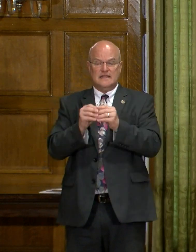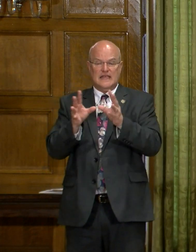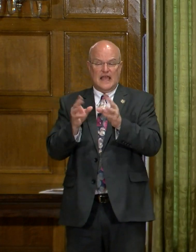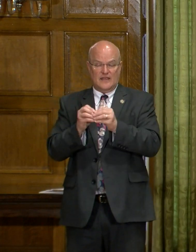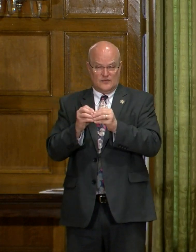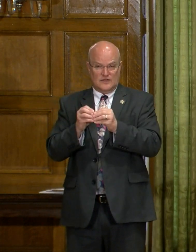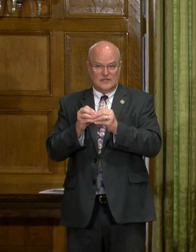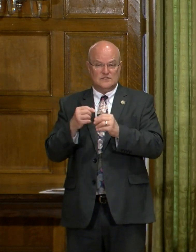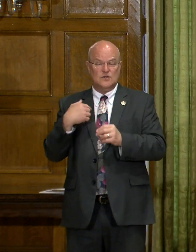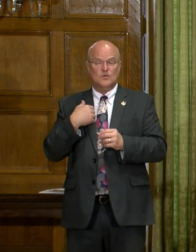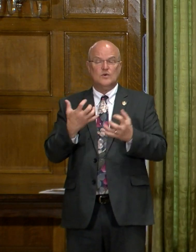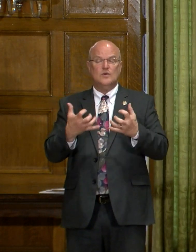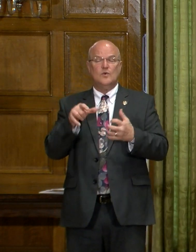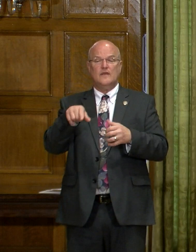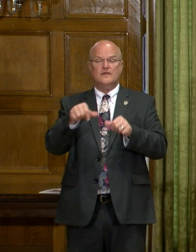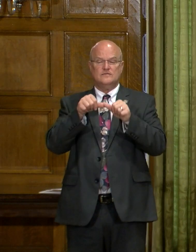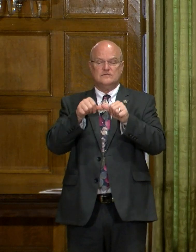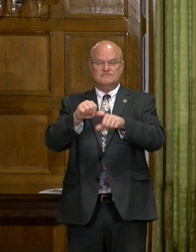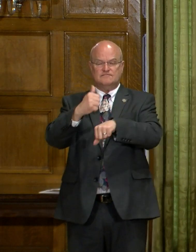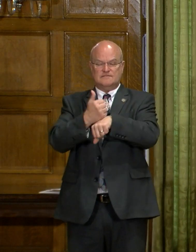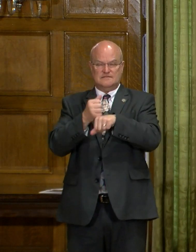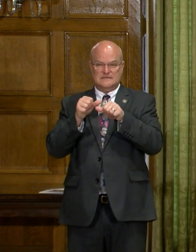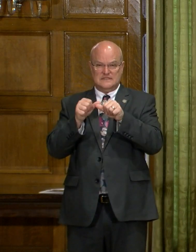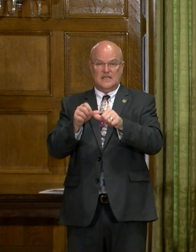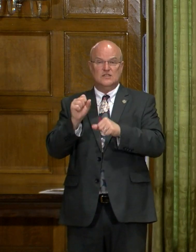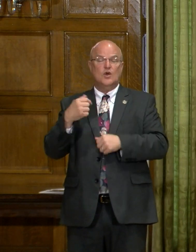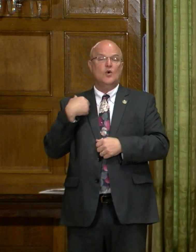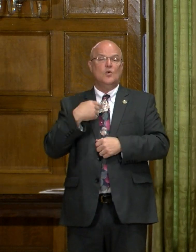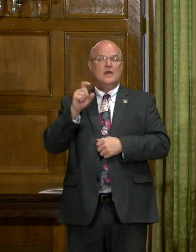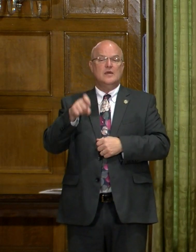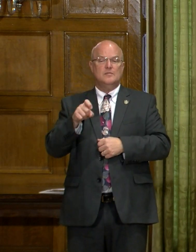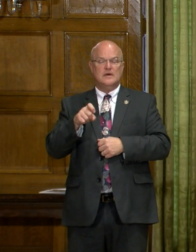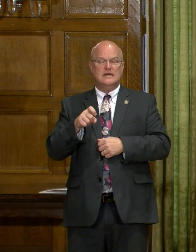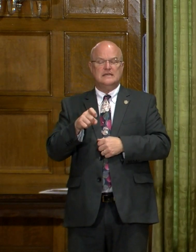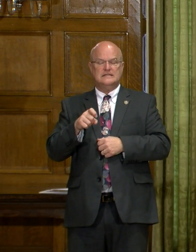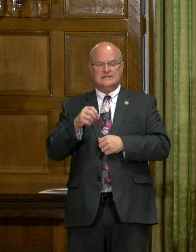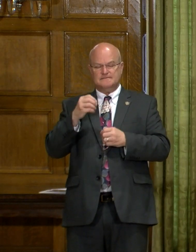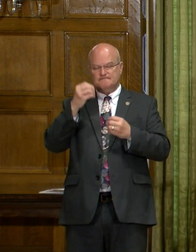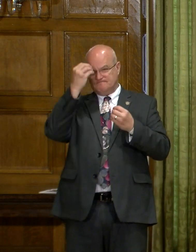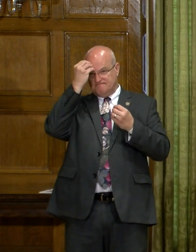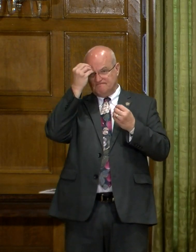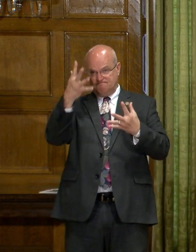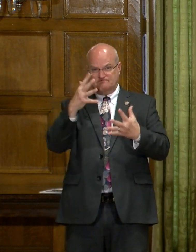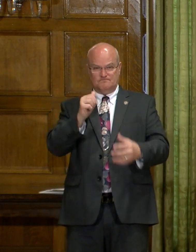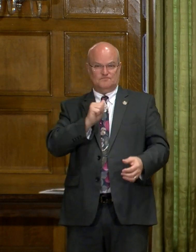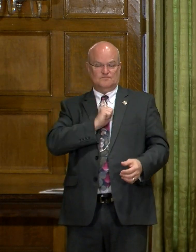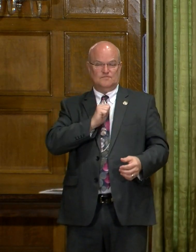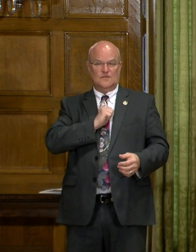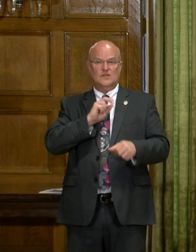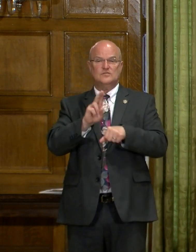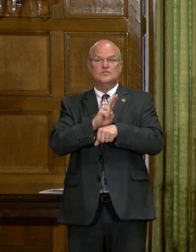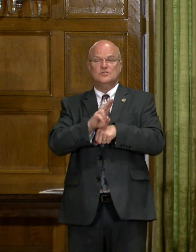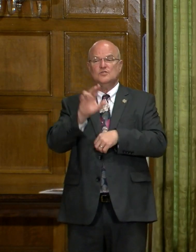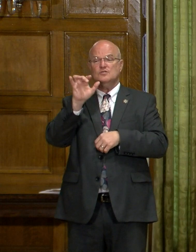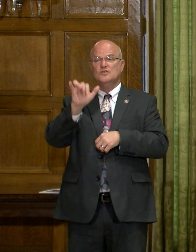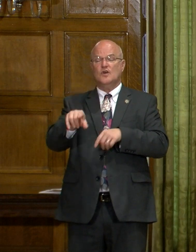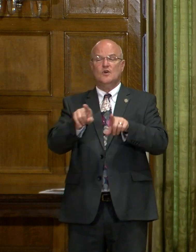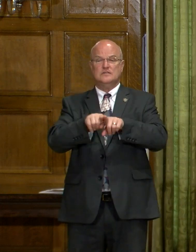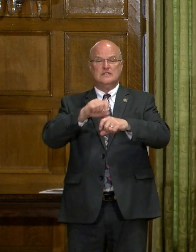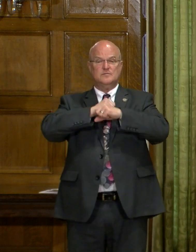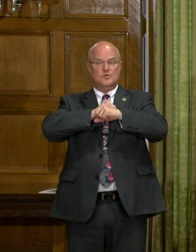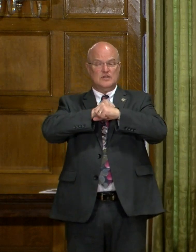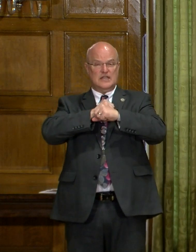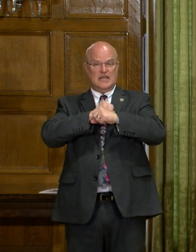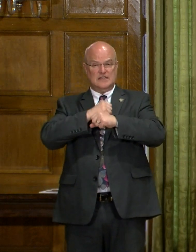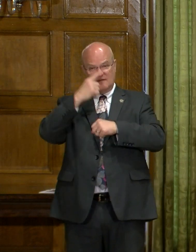gatherings, we want those to stay in place. And so we have to discipline ourselves to use those as